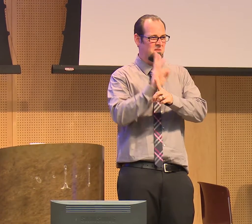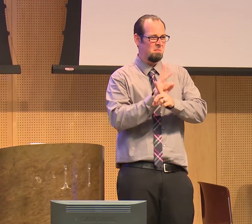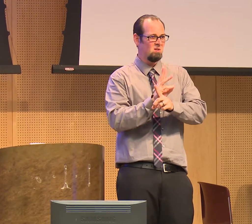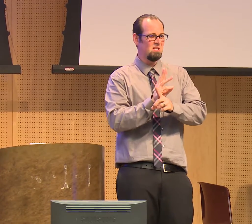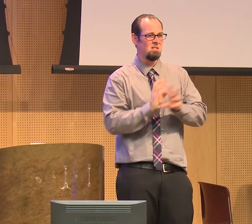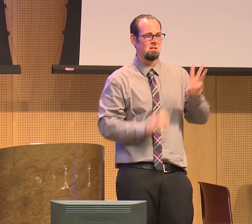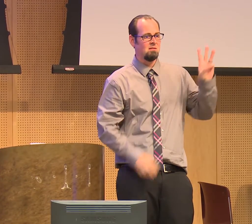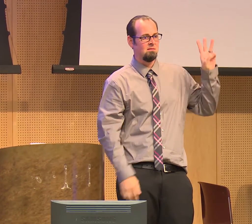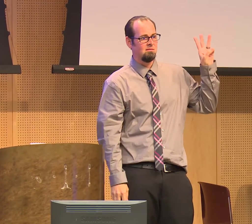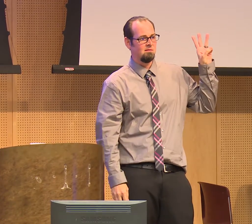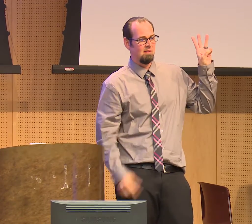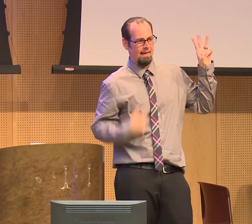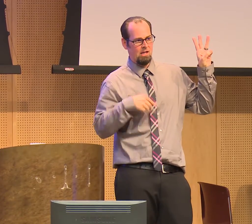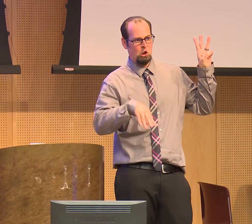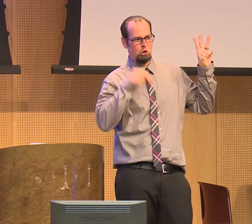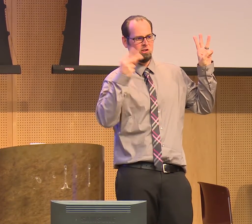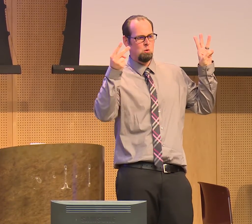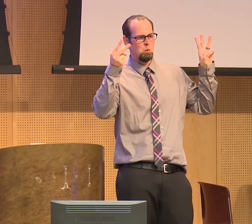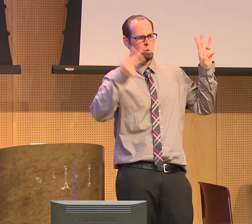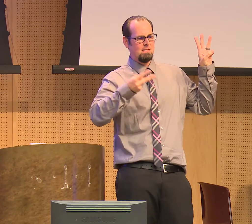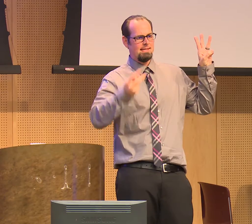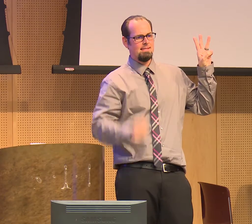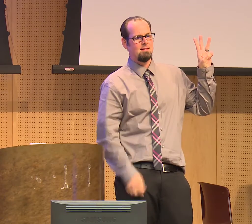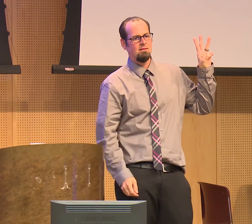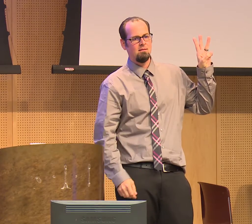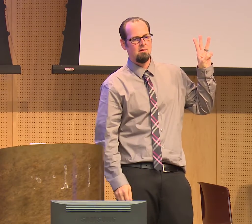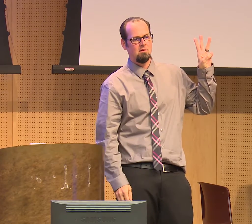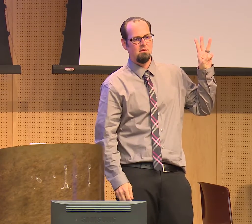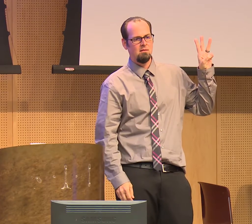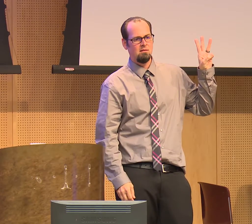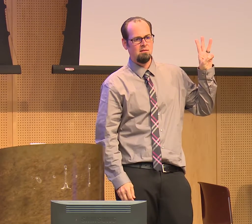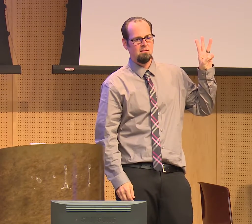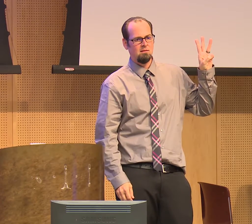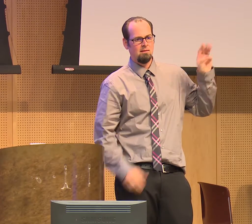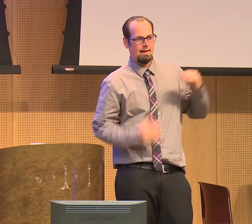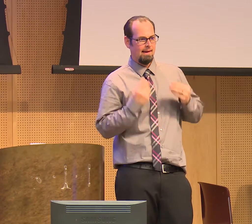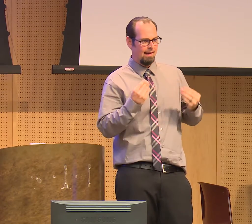that it took hearing people 6 weeks to learn. I learned in 2 days.